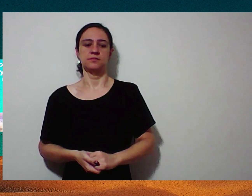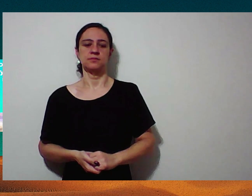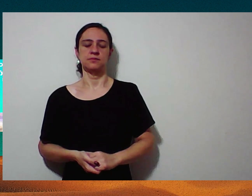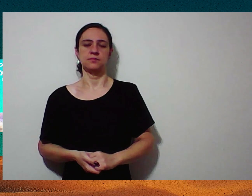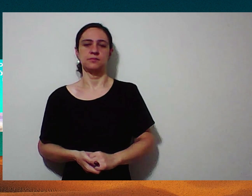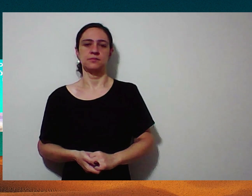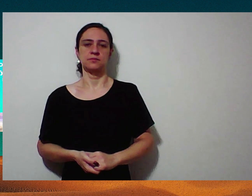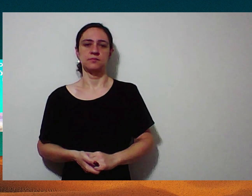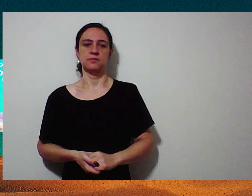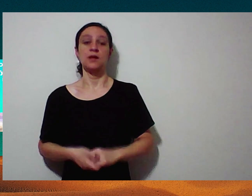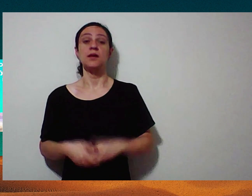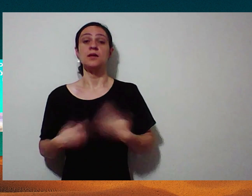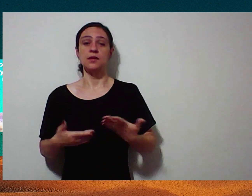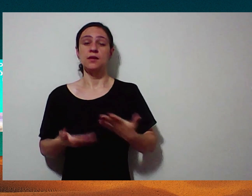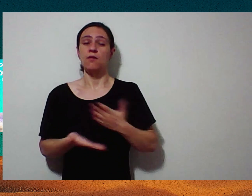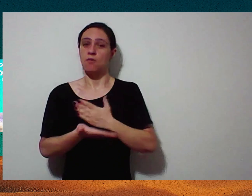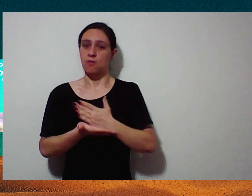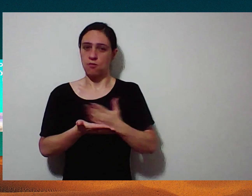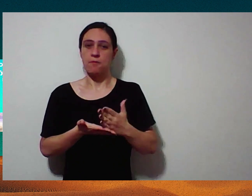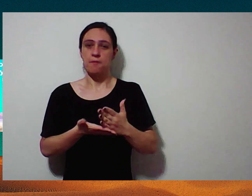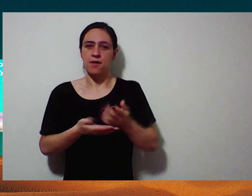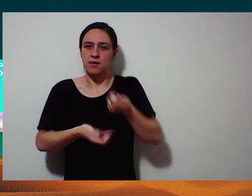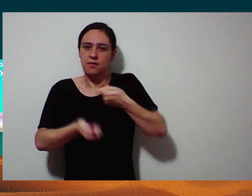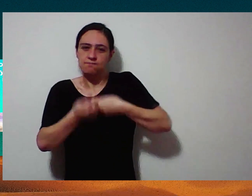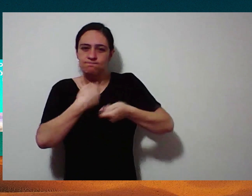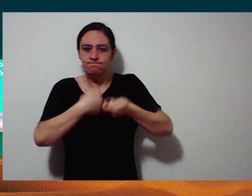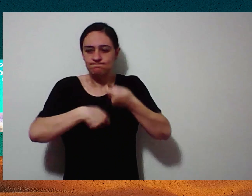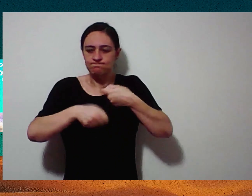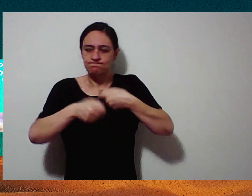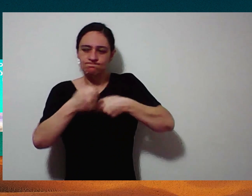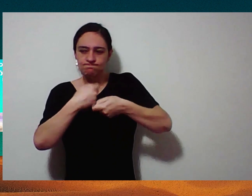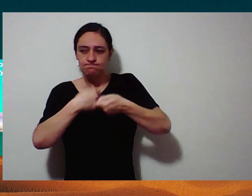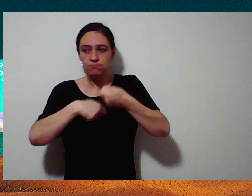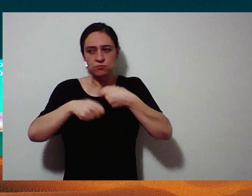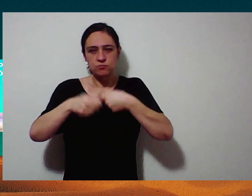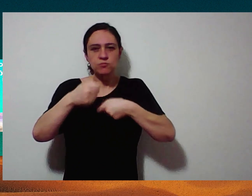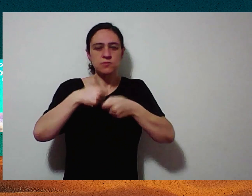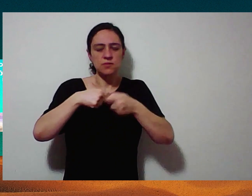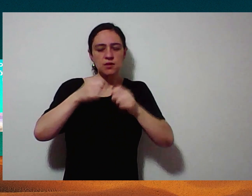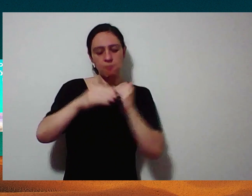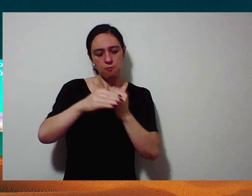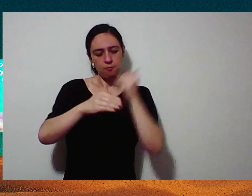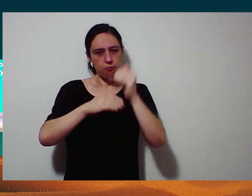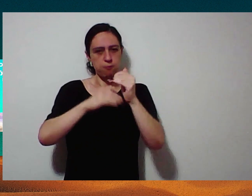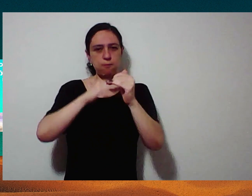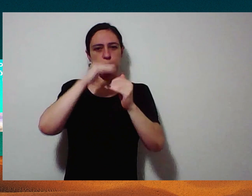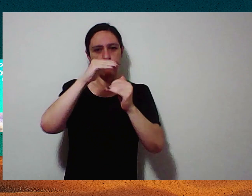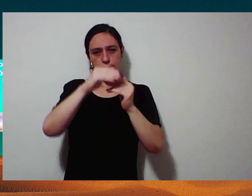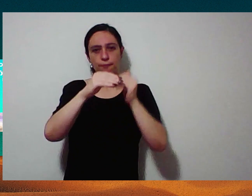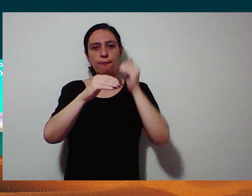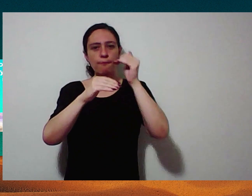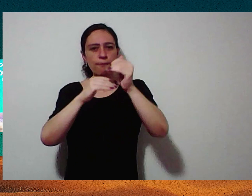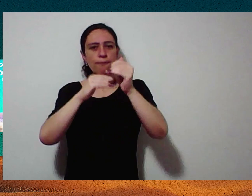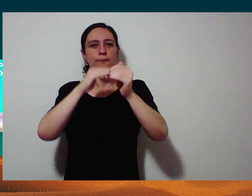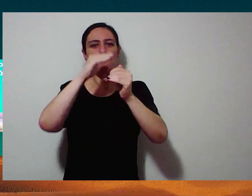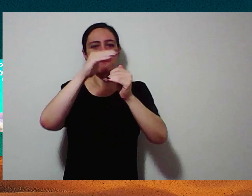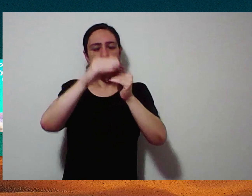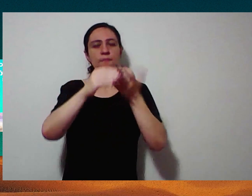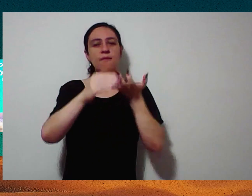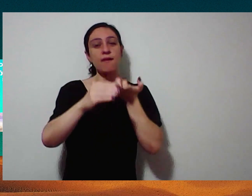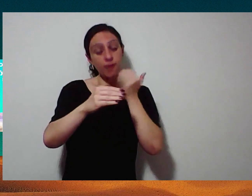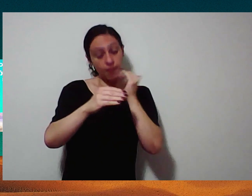a negociar posições, negociar cargos. Then he starts negotiating position, Isso